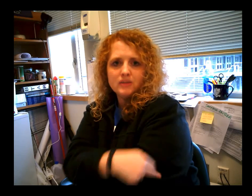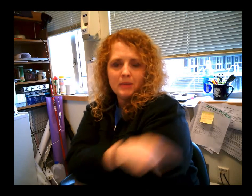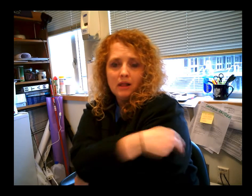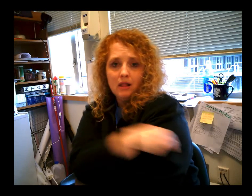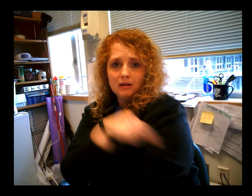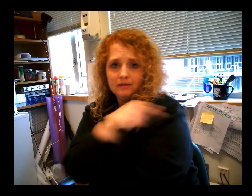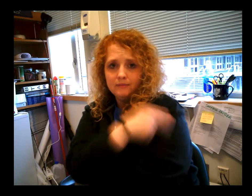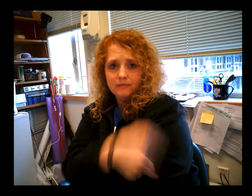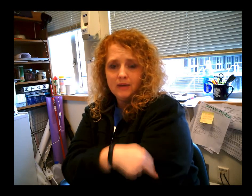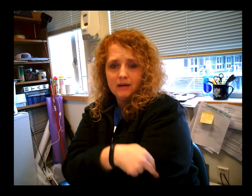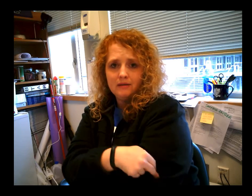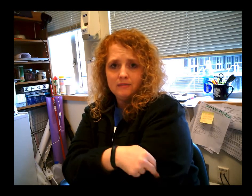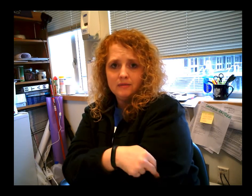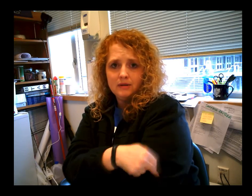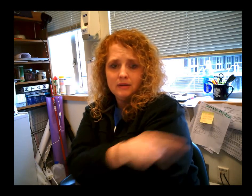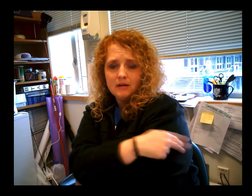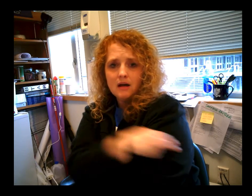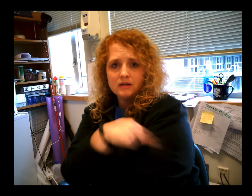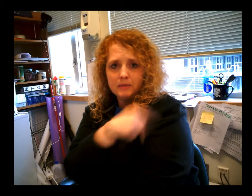Hospital, okay, hospital.